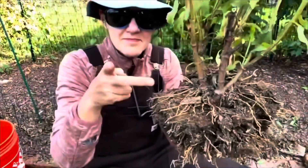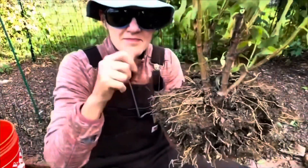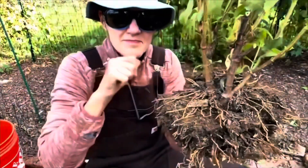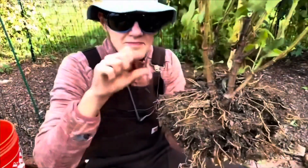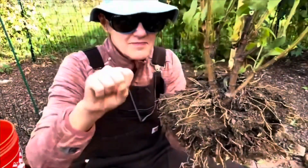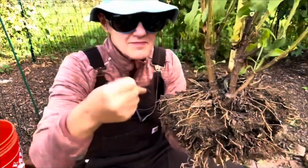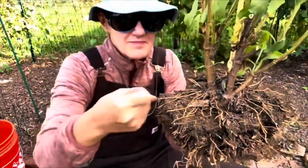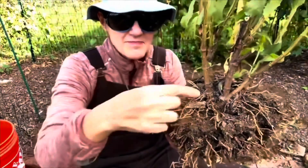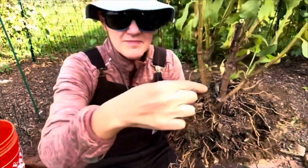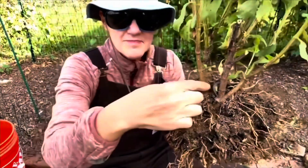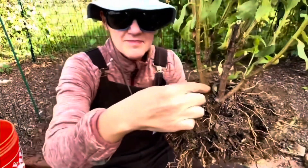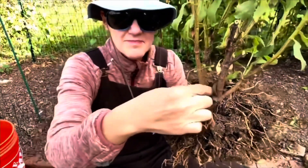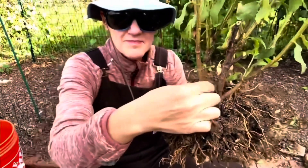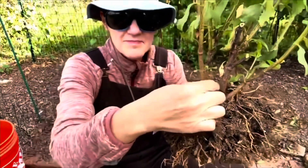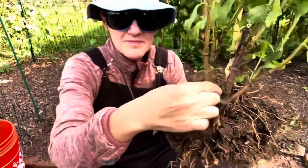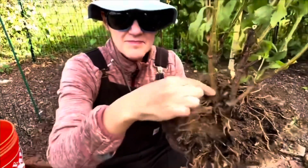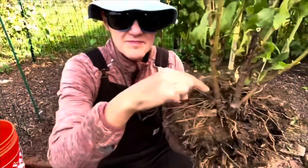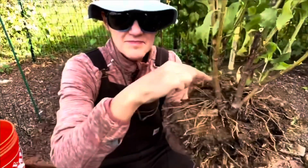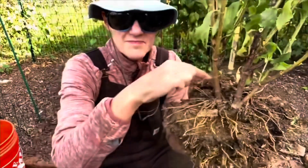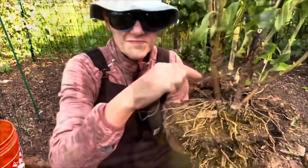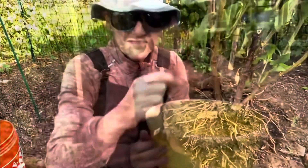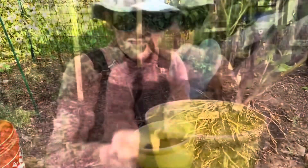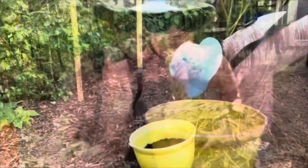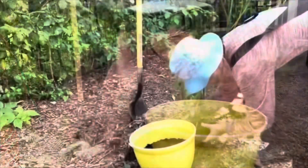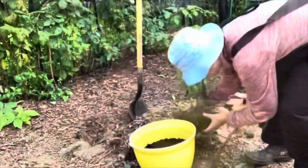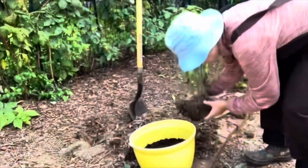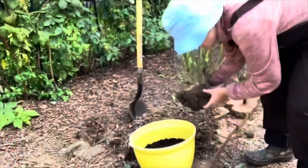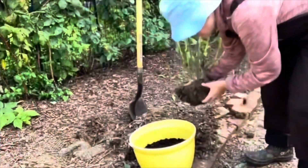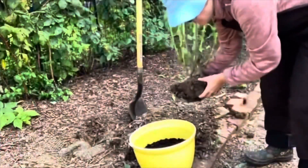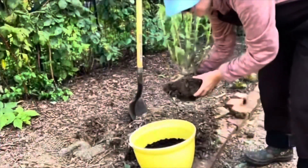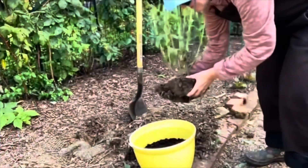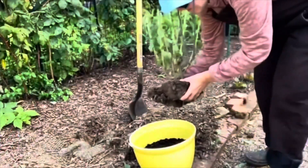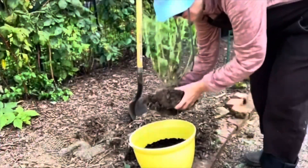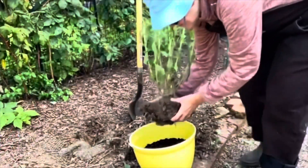And be careful not to break off the stem.